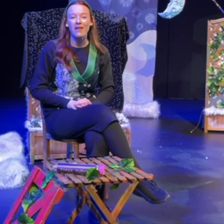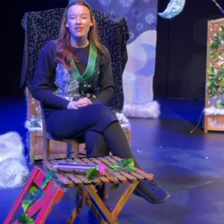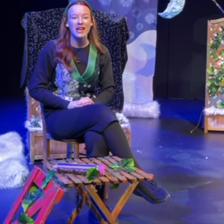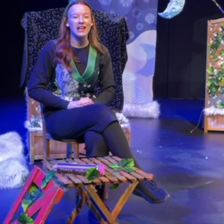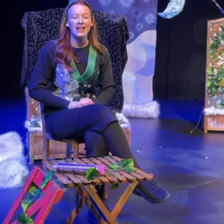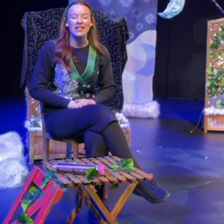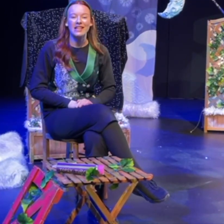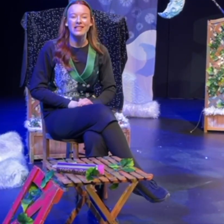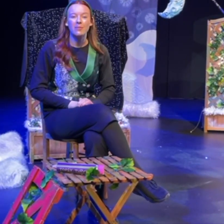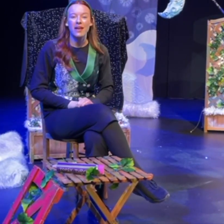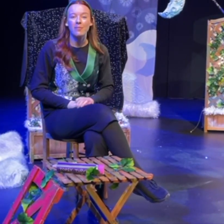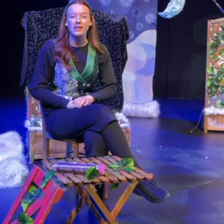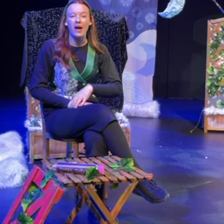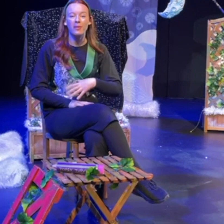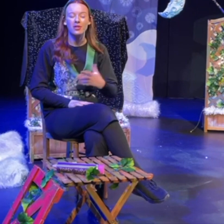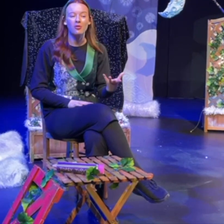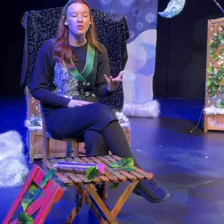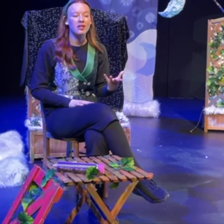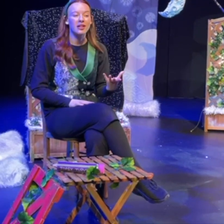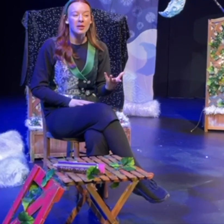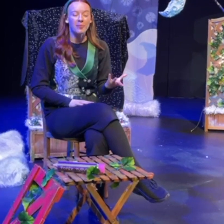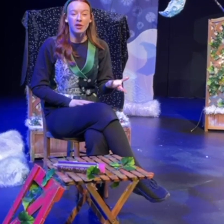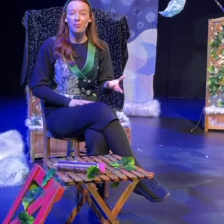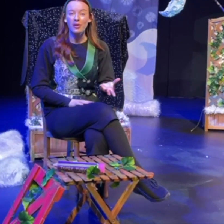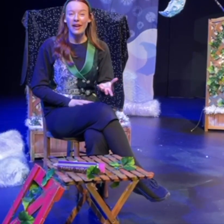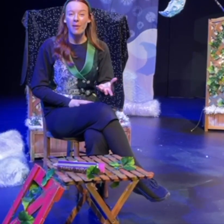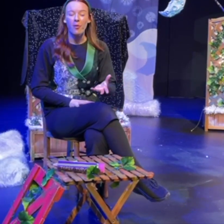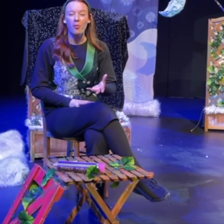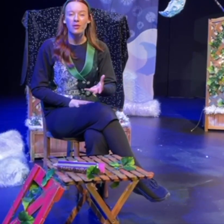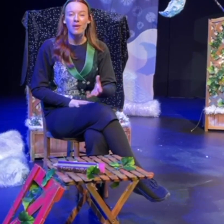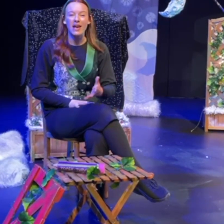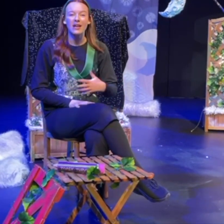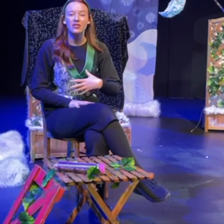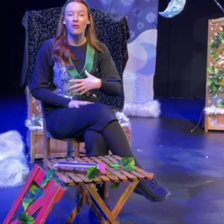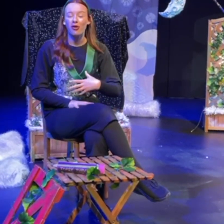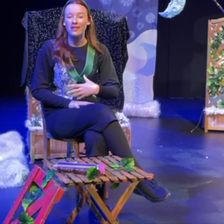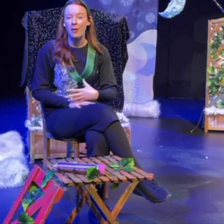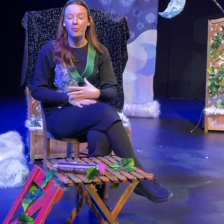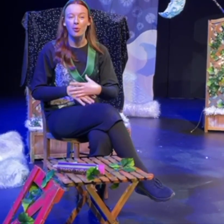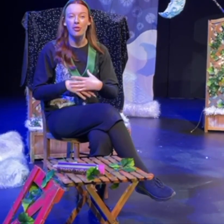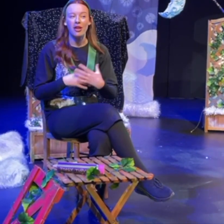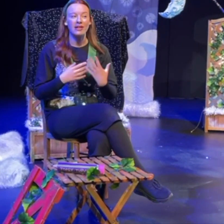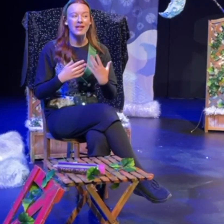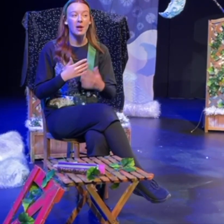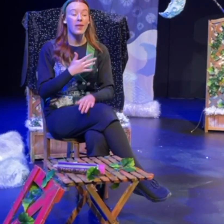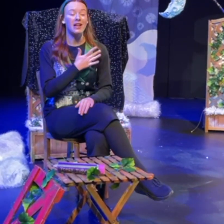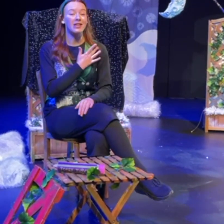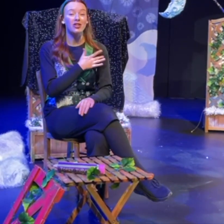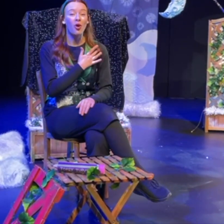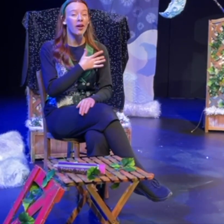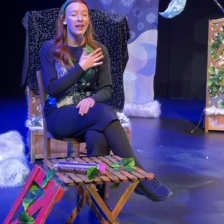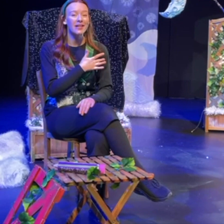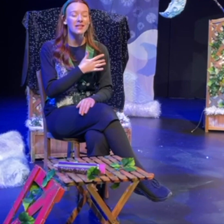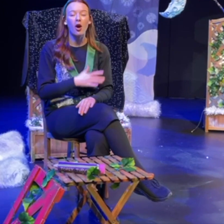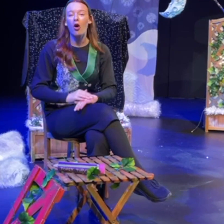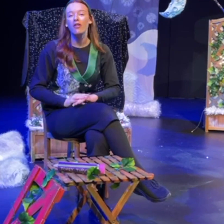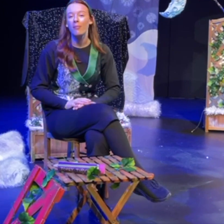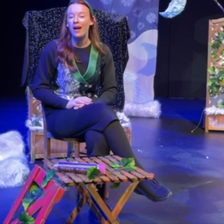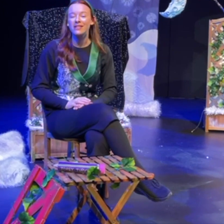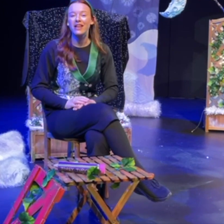everyday classes to be able to help the children communicate more with me. So for example, things like when they need the toilet, or if I'm asking them